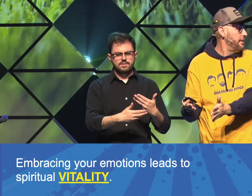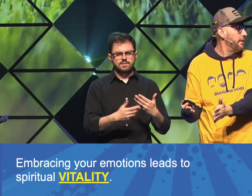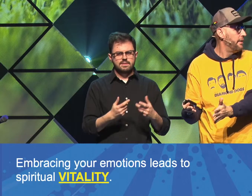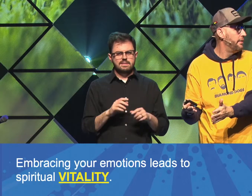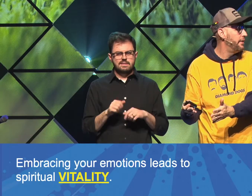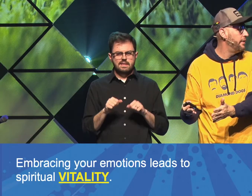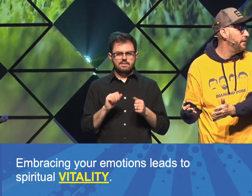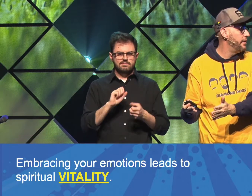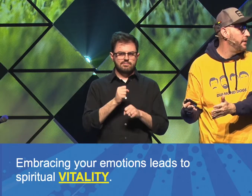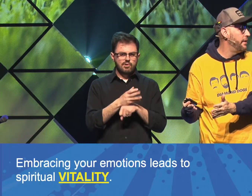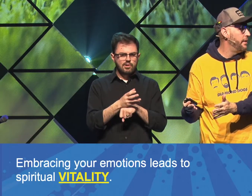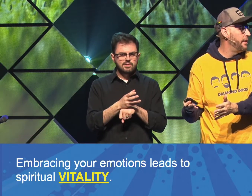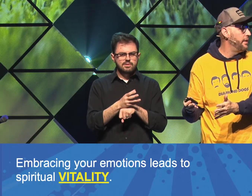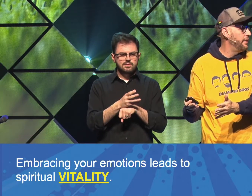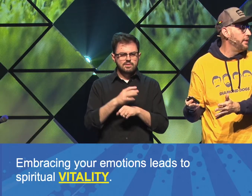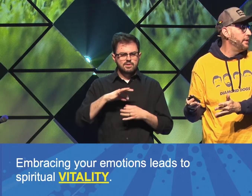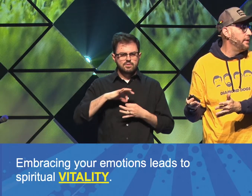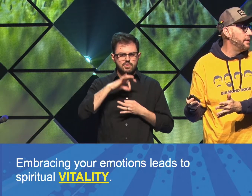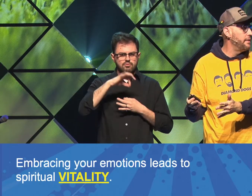vitality.